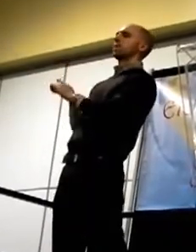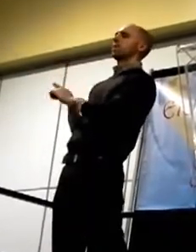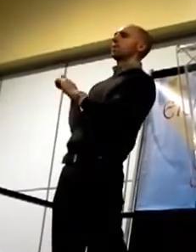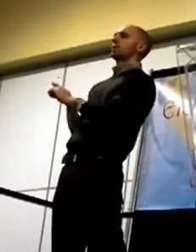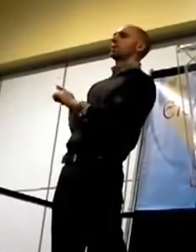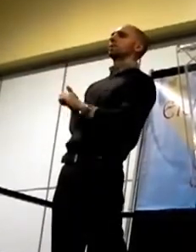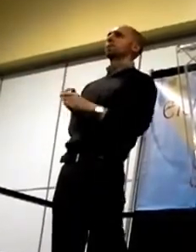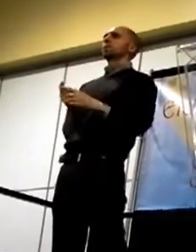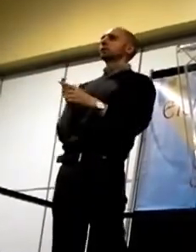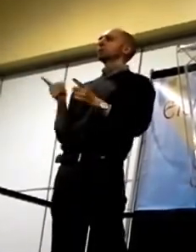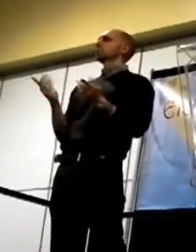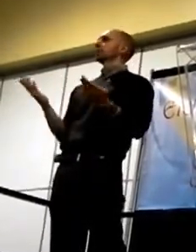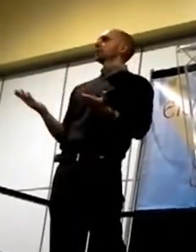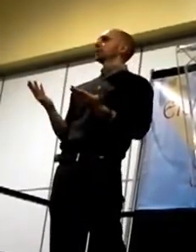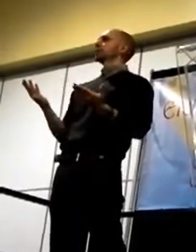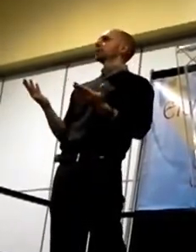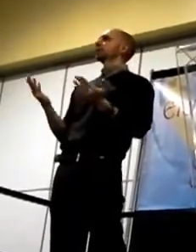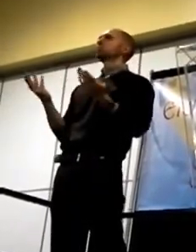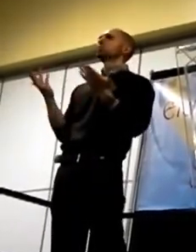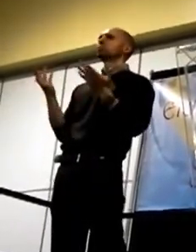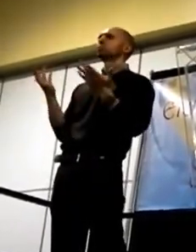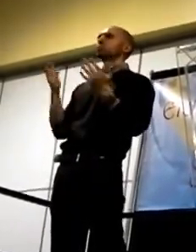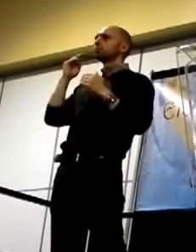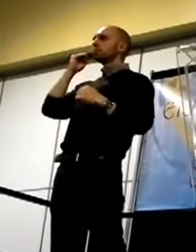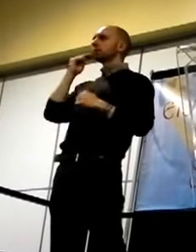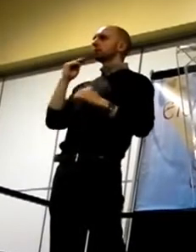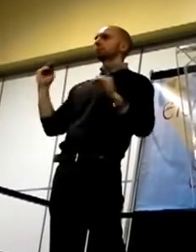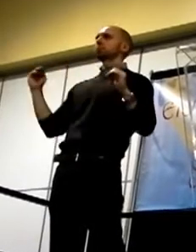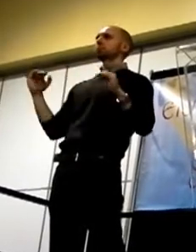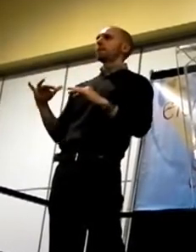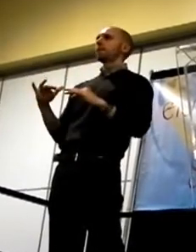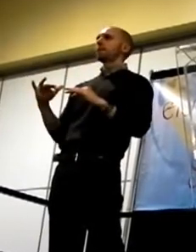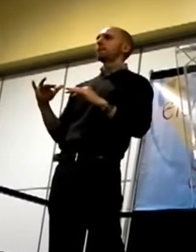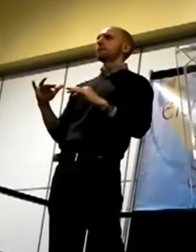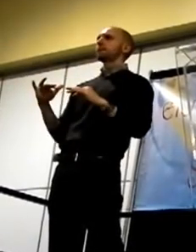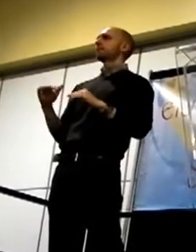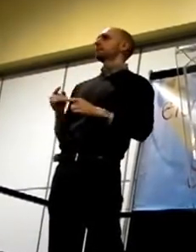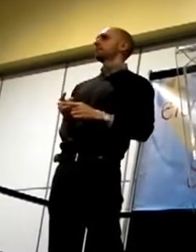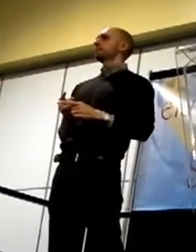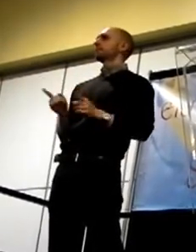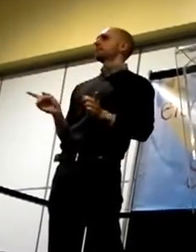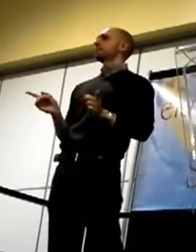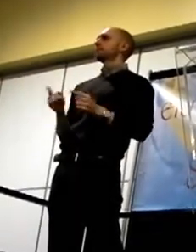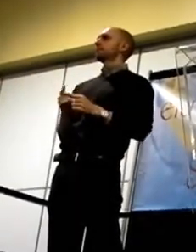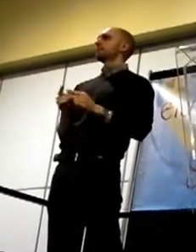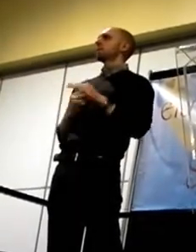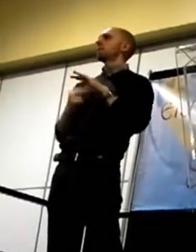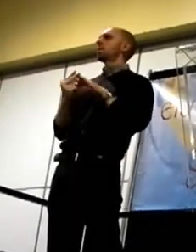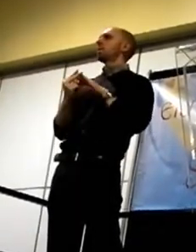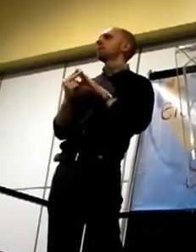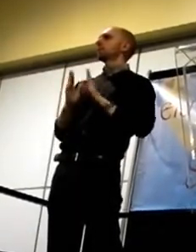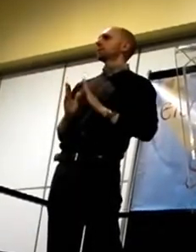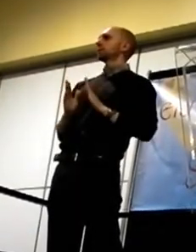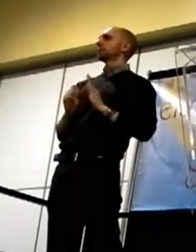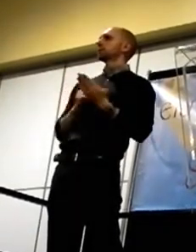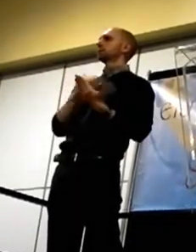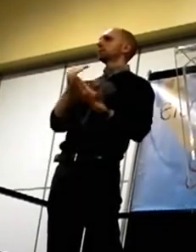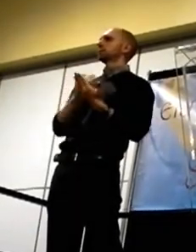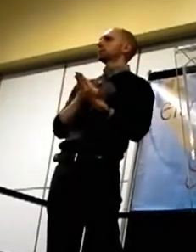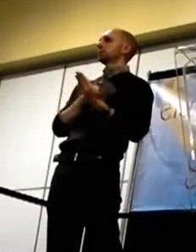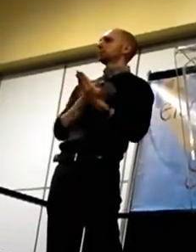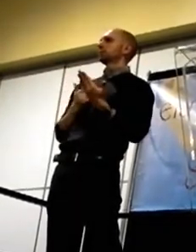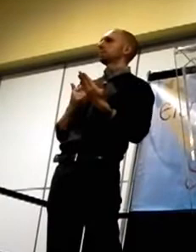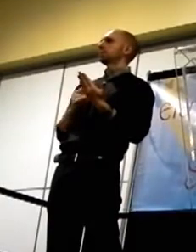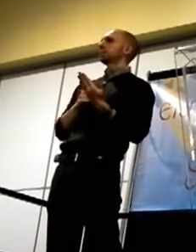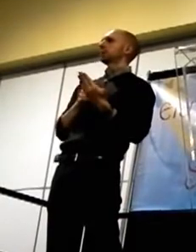is gathered under this roof, is to follow the mission of the Prophet sallallahu alayhi wa